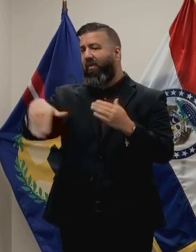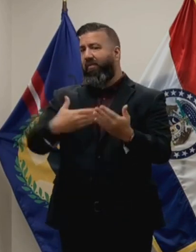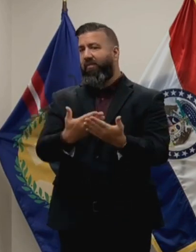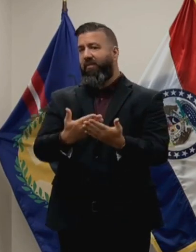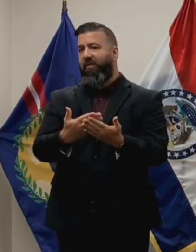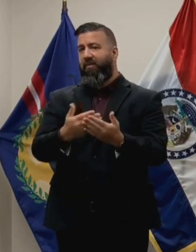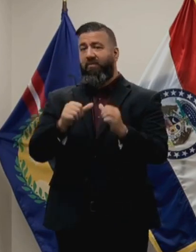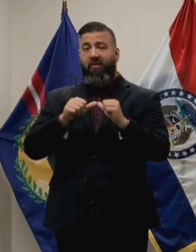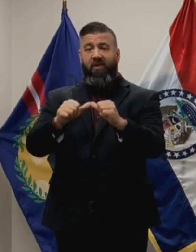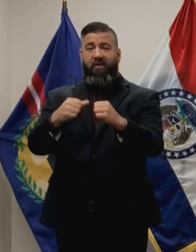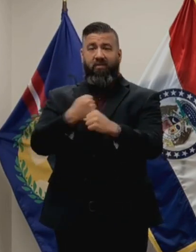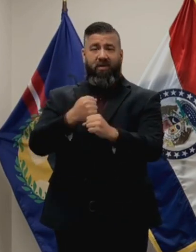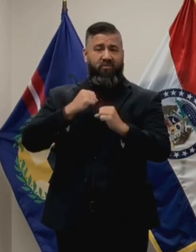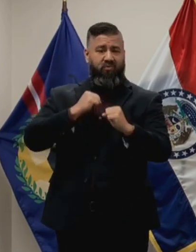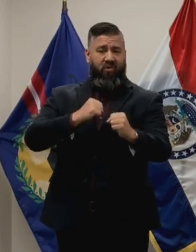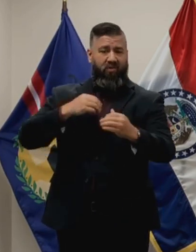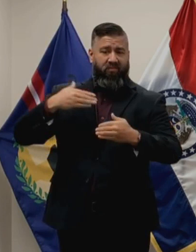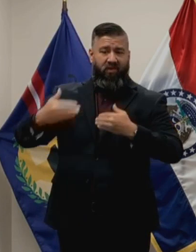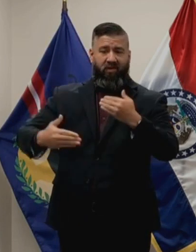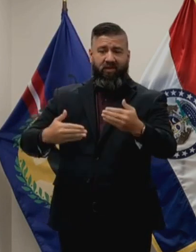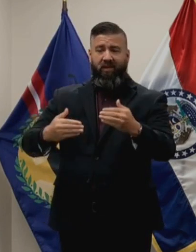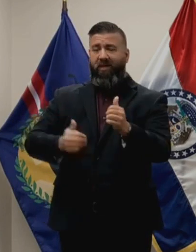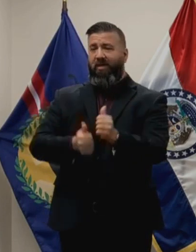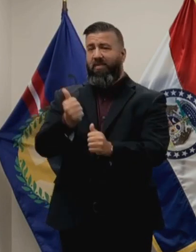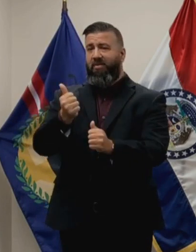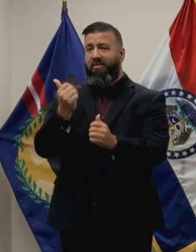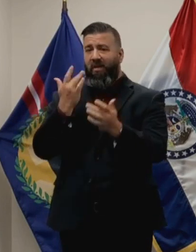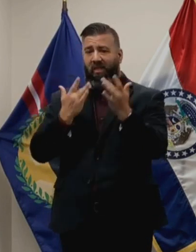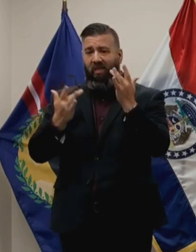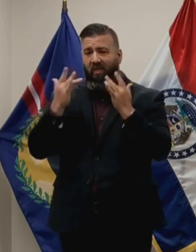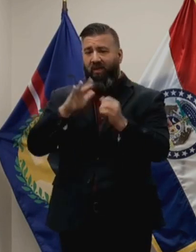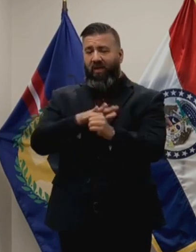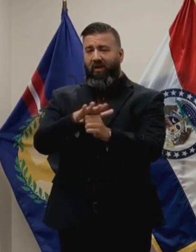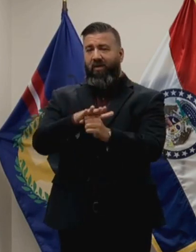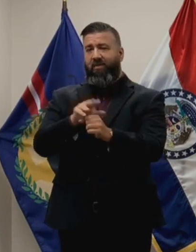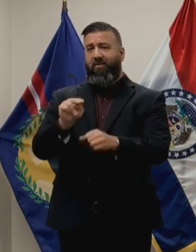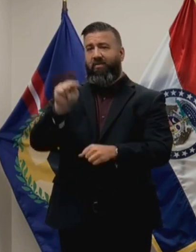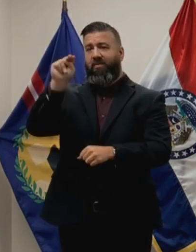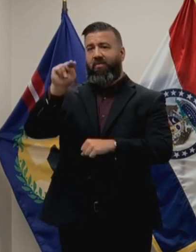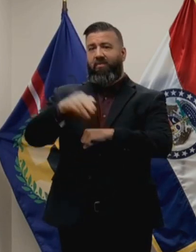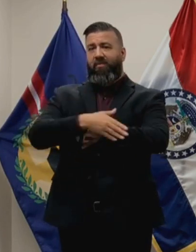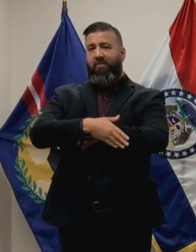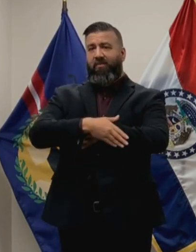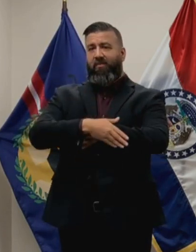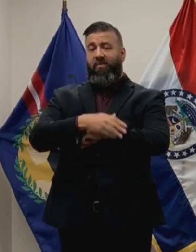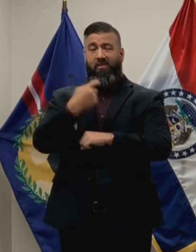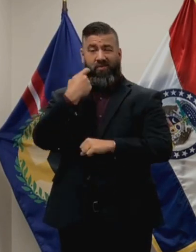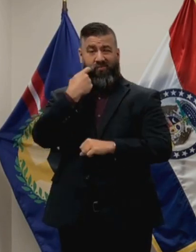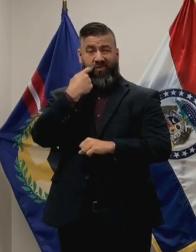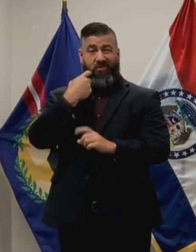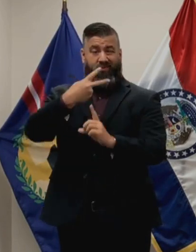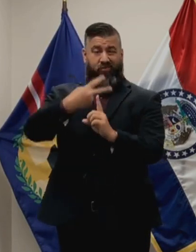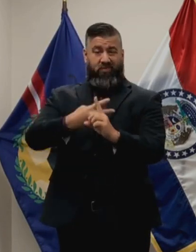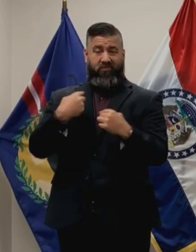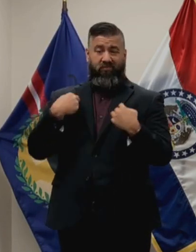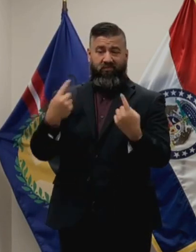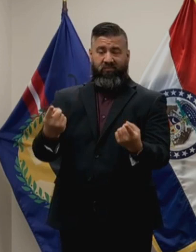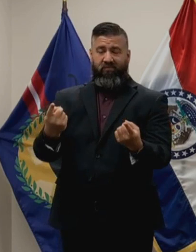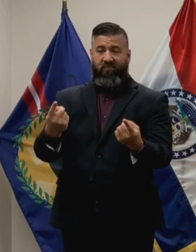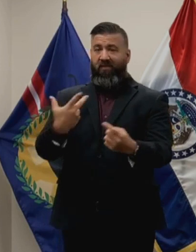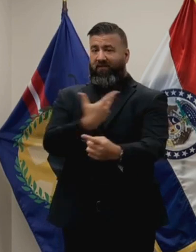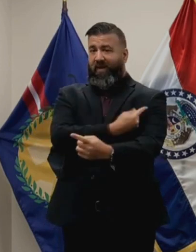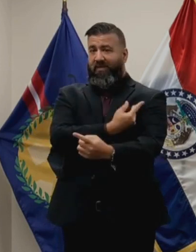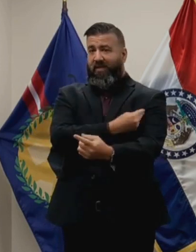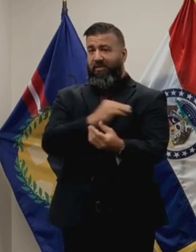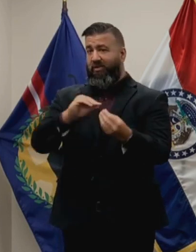strong progress in our most vulnerable areas of North County, where for the past 2 months, vaccinations have increased at a faster pace than